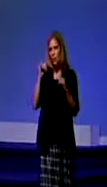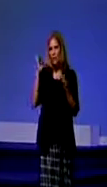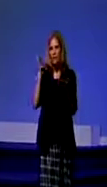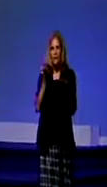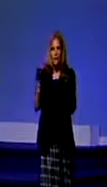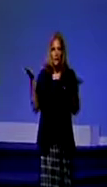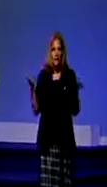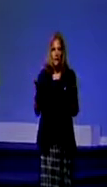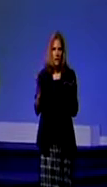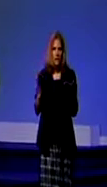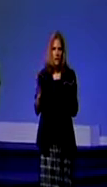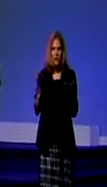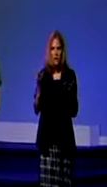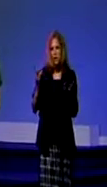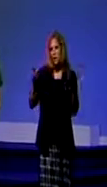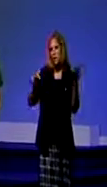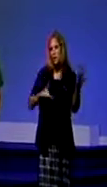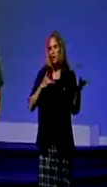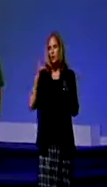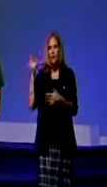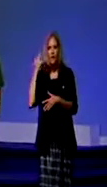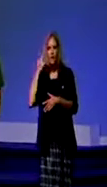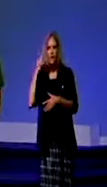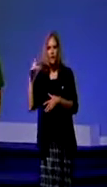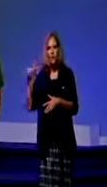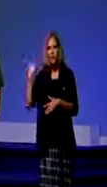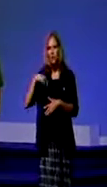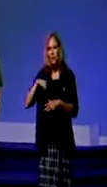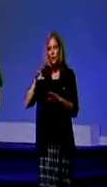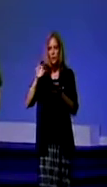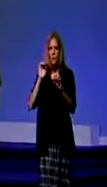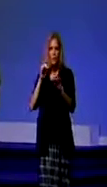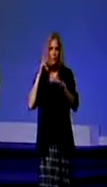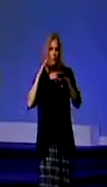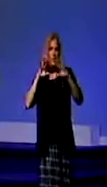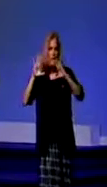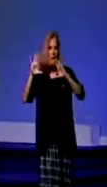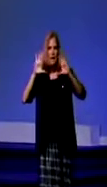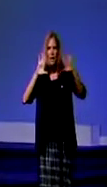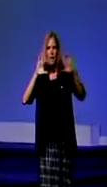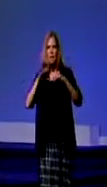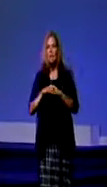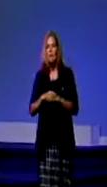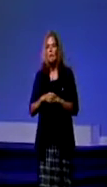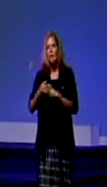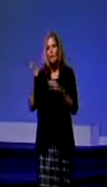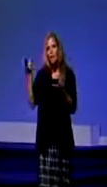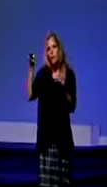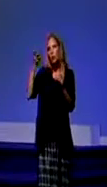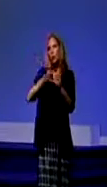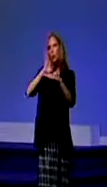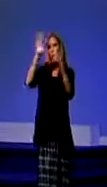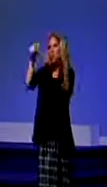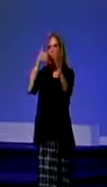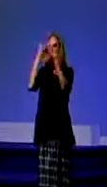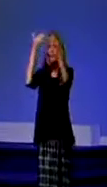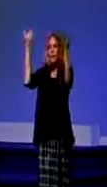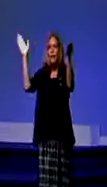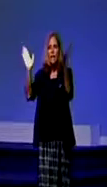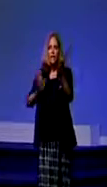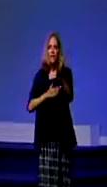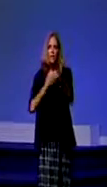saves. Hope is here. What a joyful noise we'll make as we join